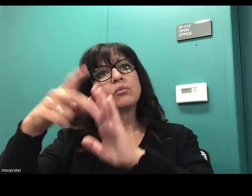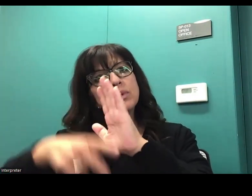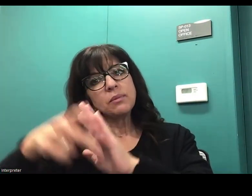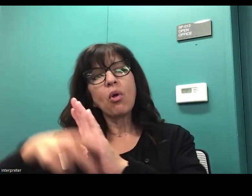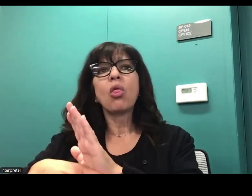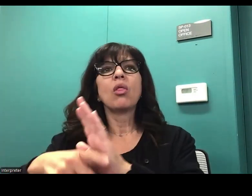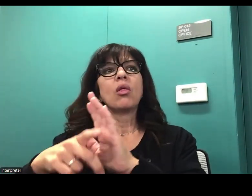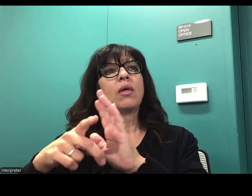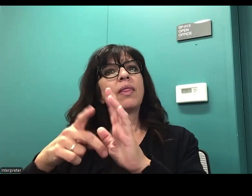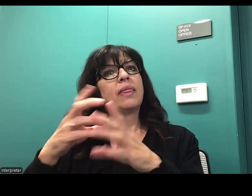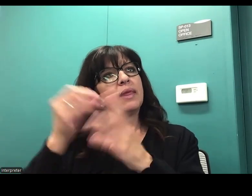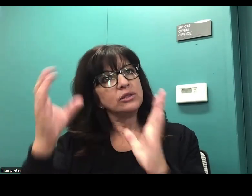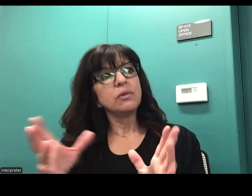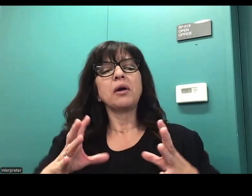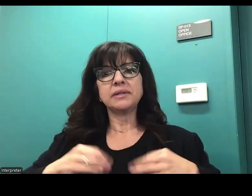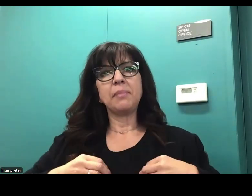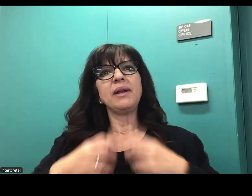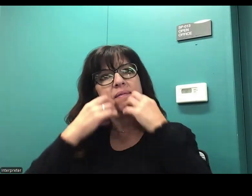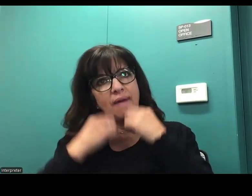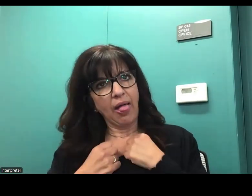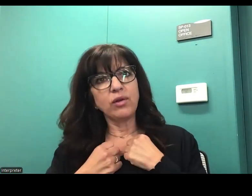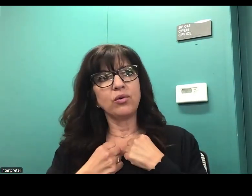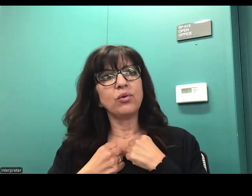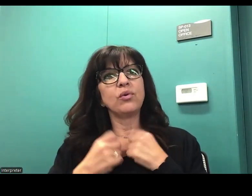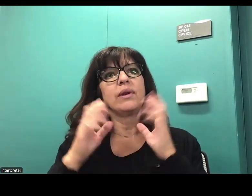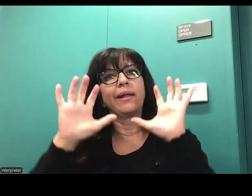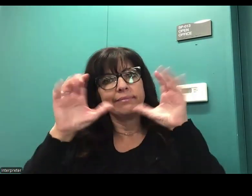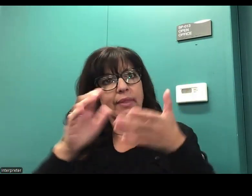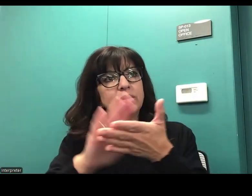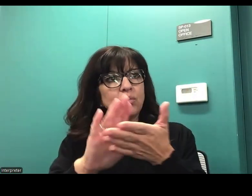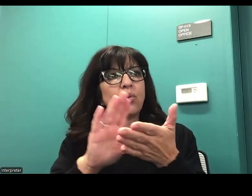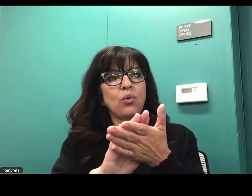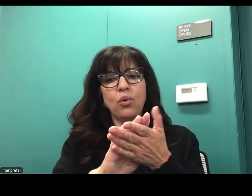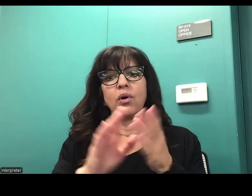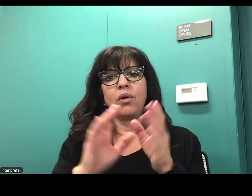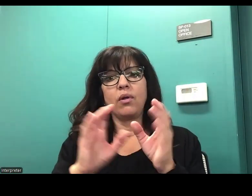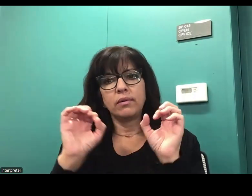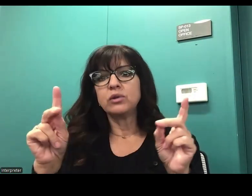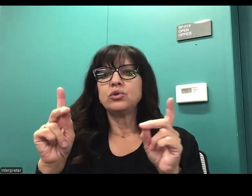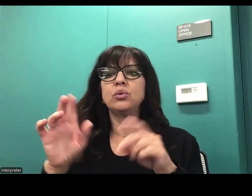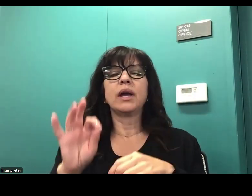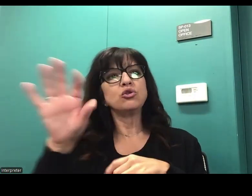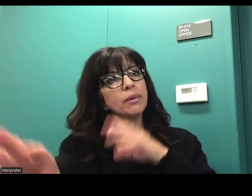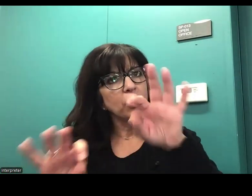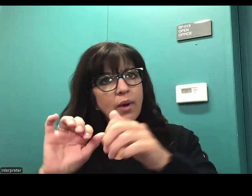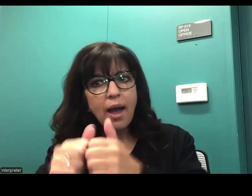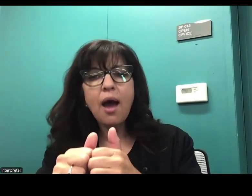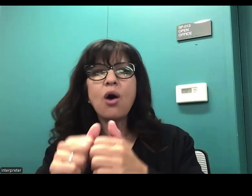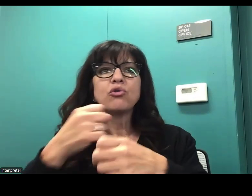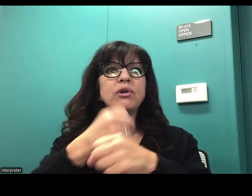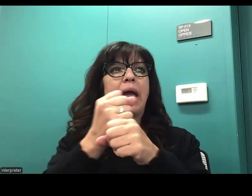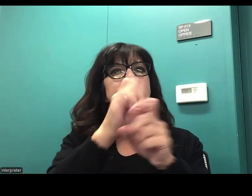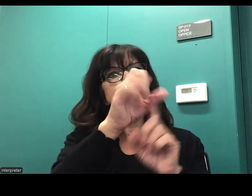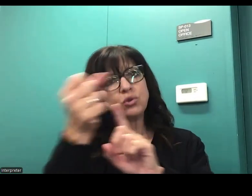that students are accepted and valued as members of the school community with equal opportunities to contribute by creating